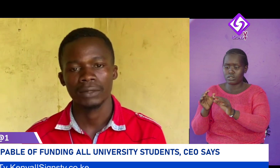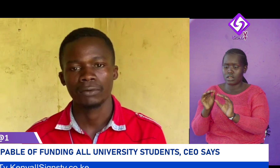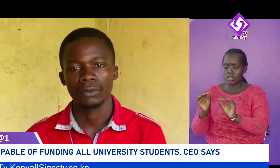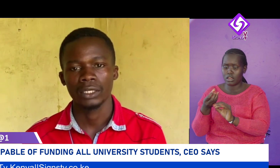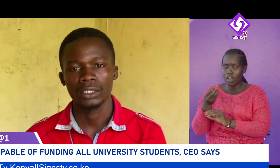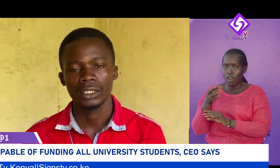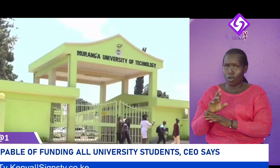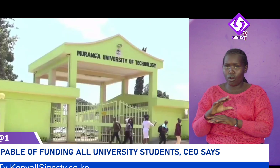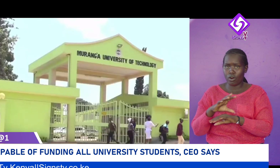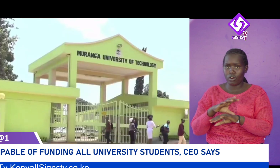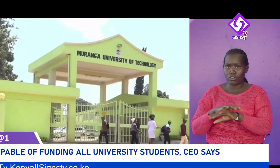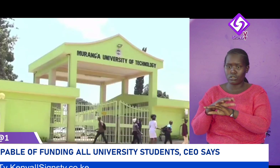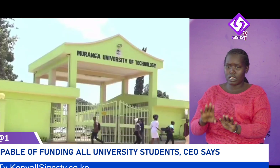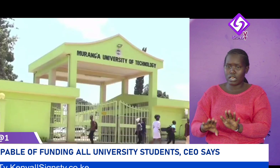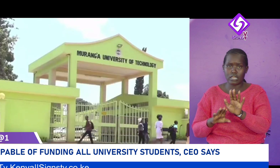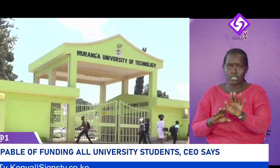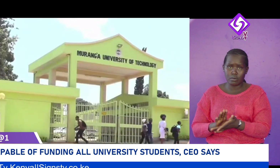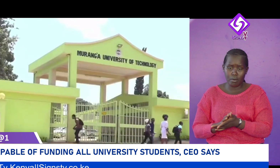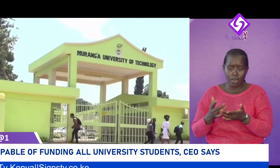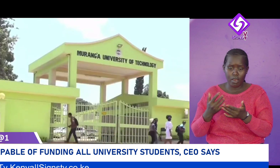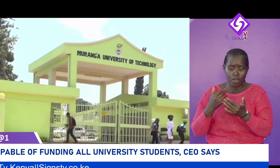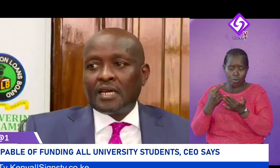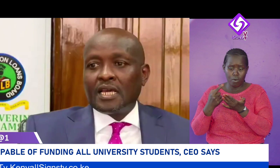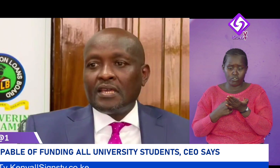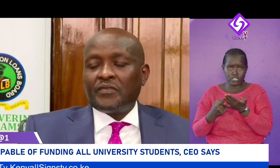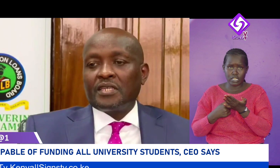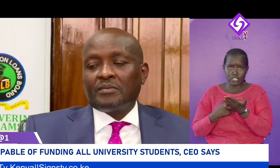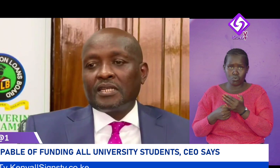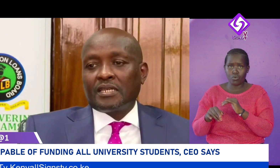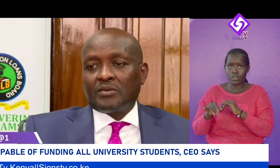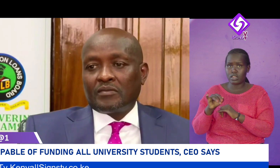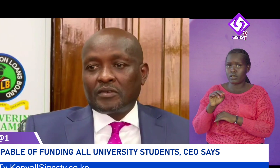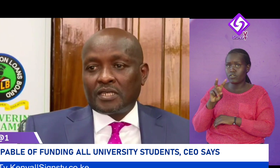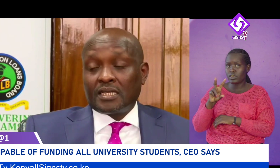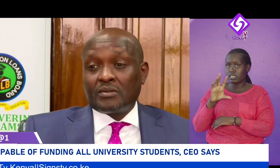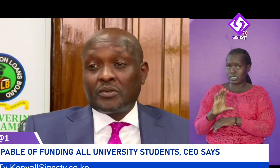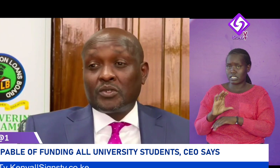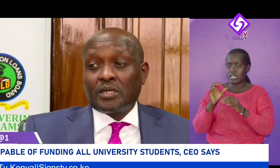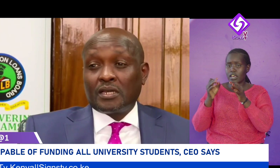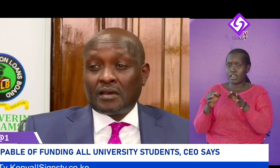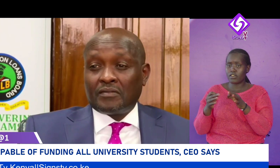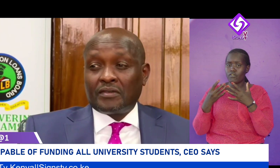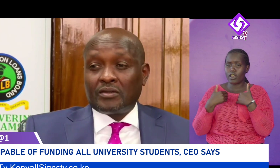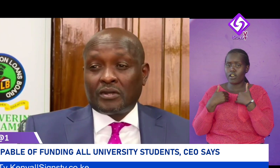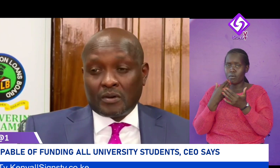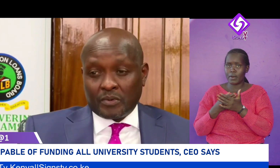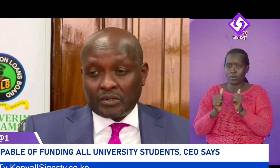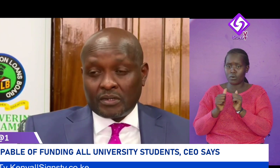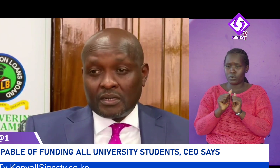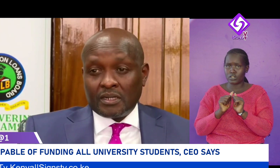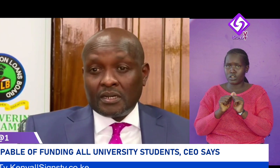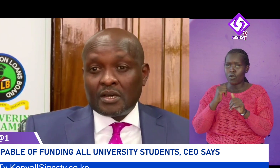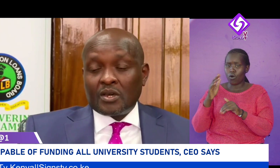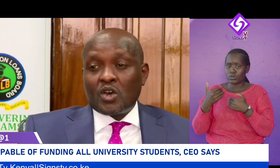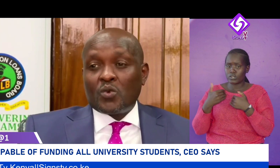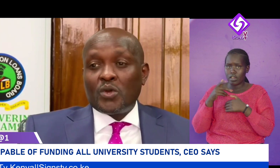for this. We have discussed with Vice Chancellors that if there is money that we have not sent, and we usually have it on our portal,